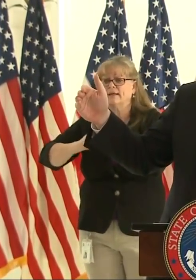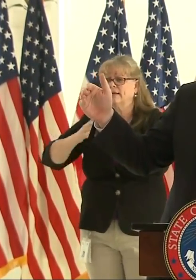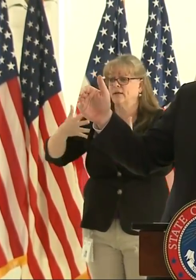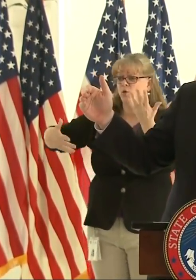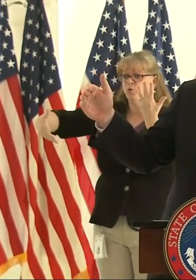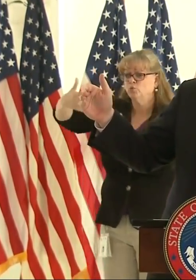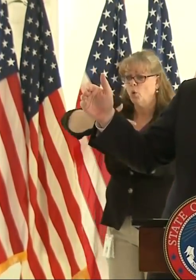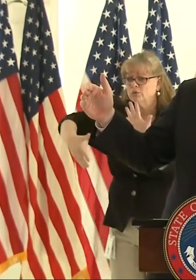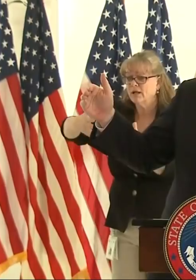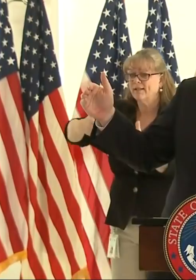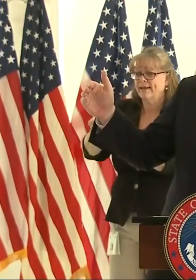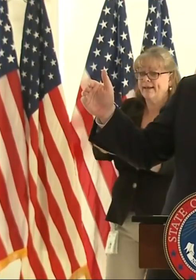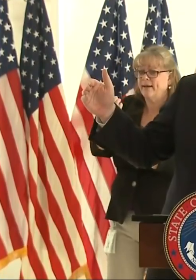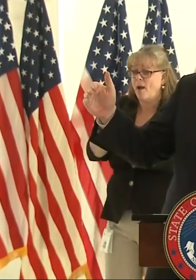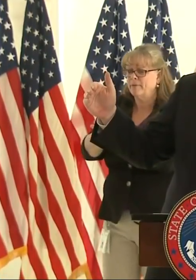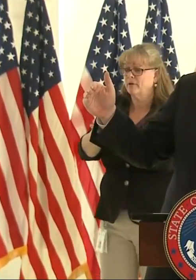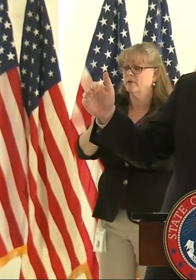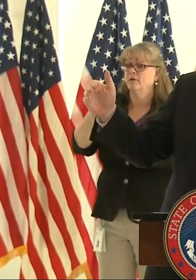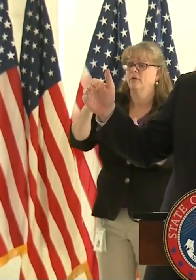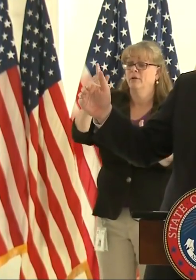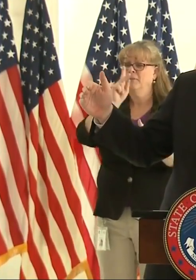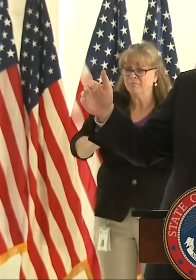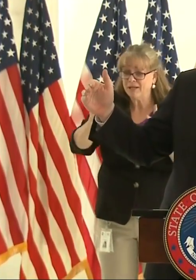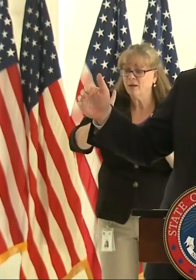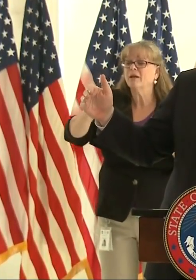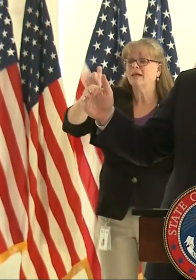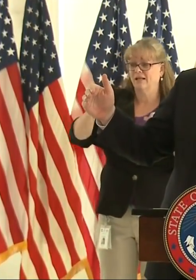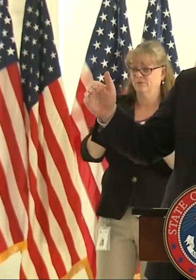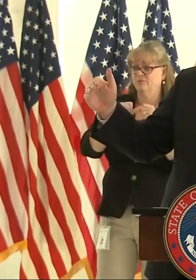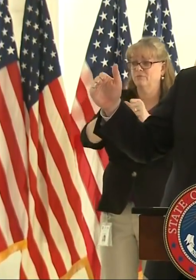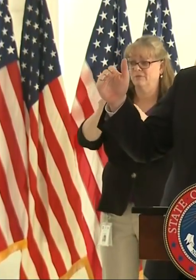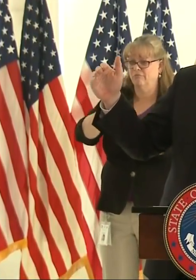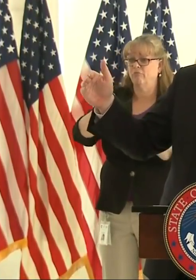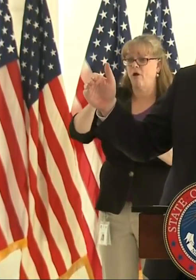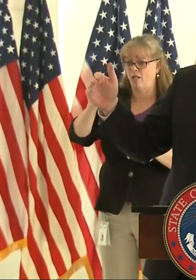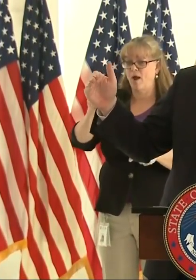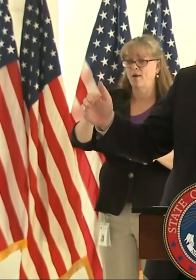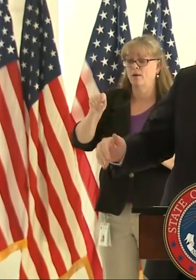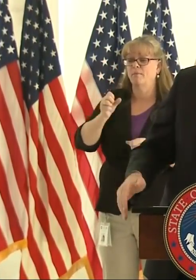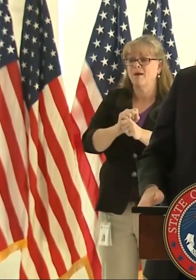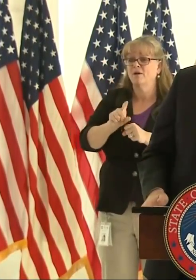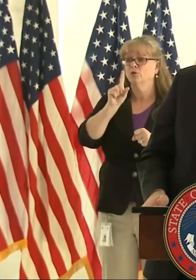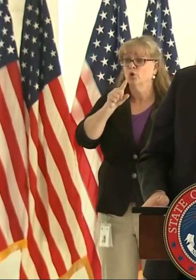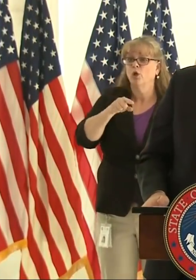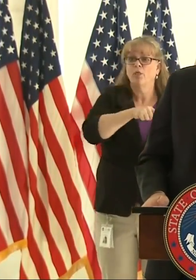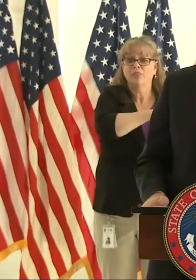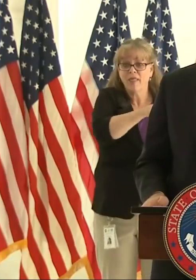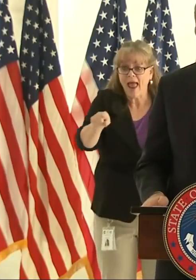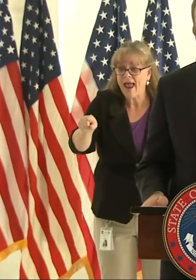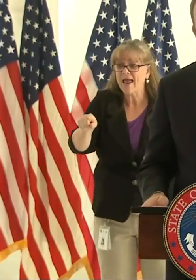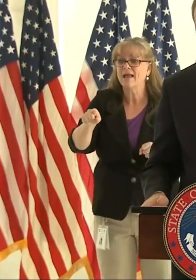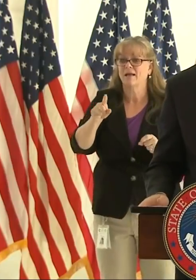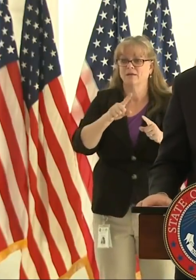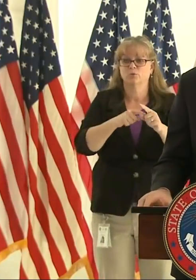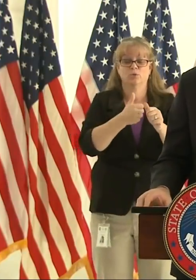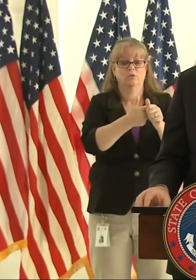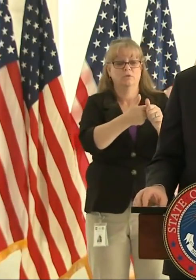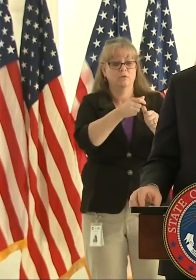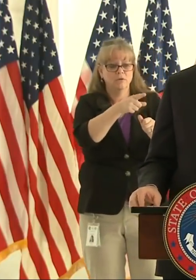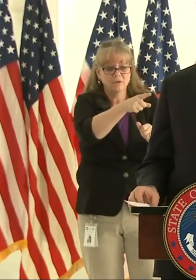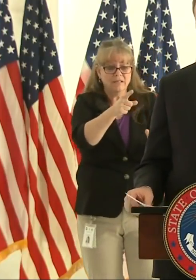economic needs of the people of Colorado, and make sure that everybody who contracts the virus has a fighting chance and that we don't overwhelm our healthcare system. Telephone,